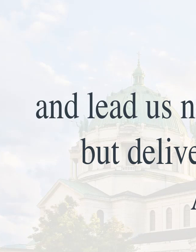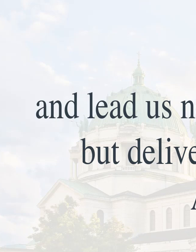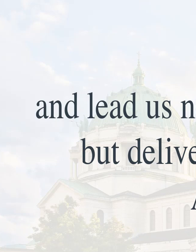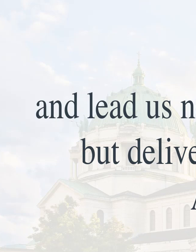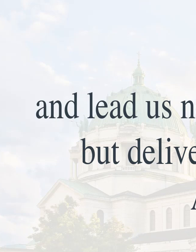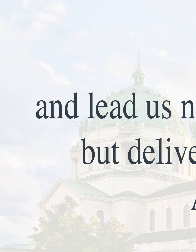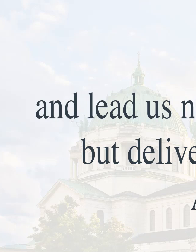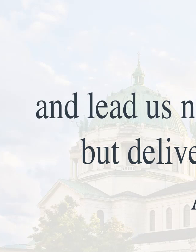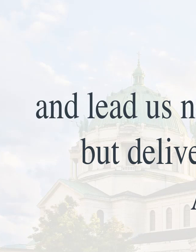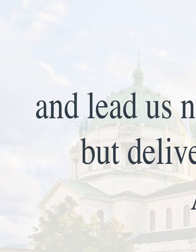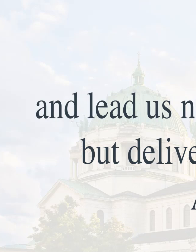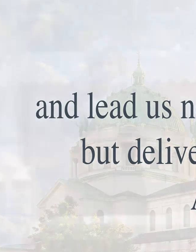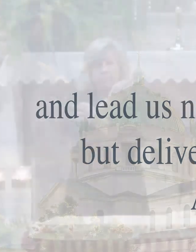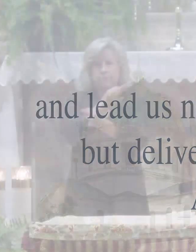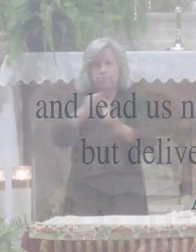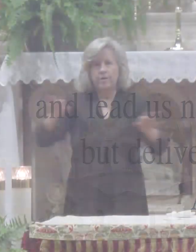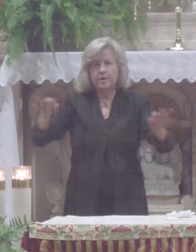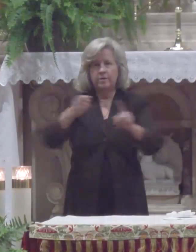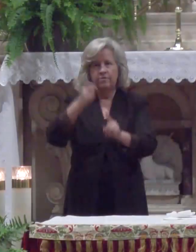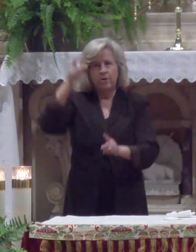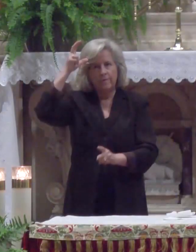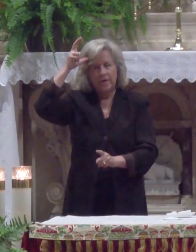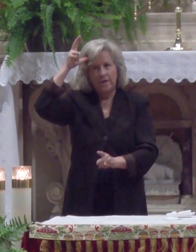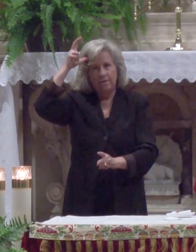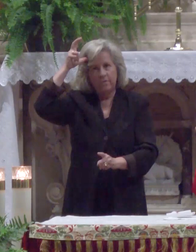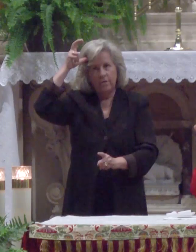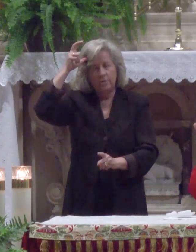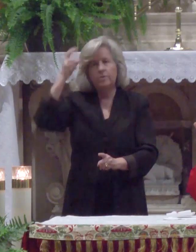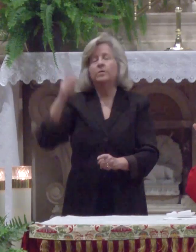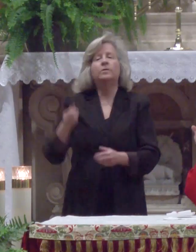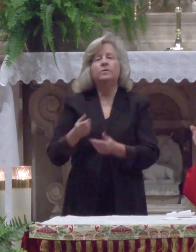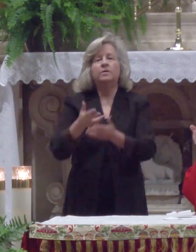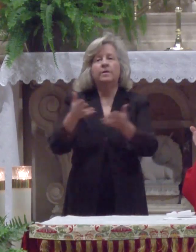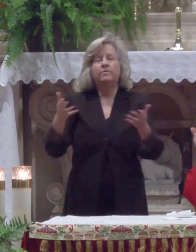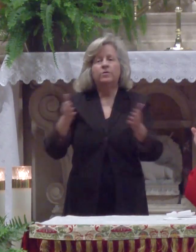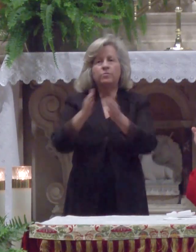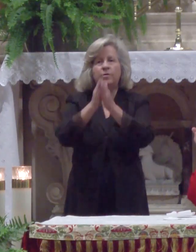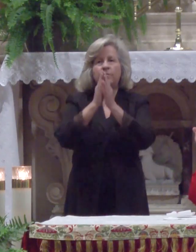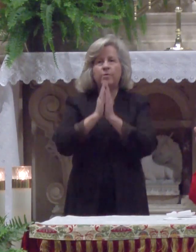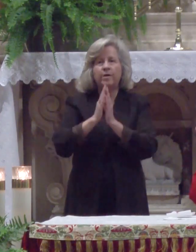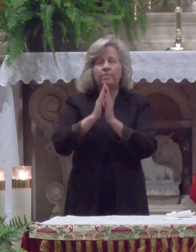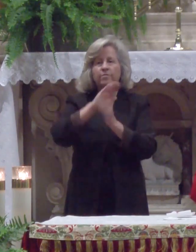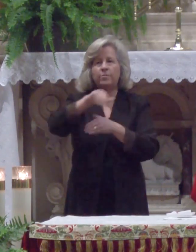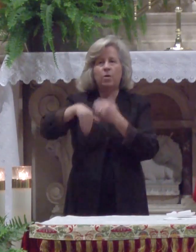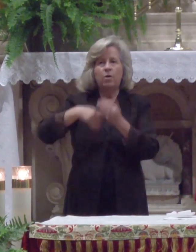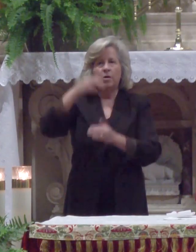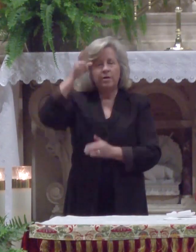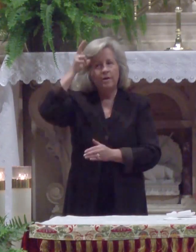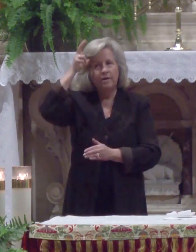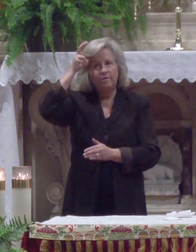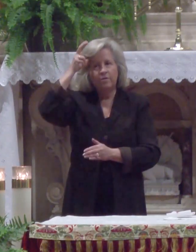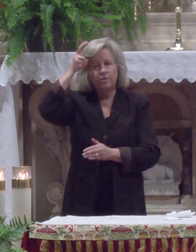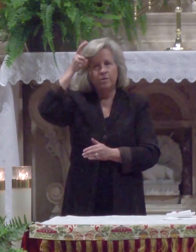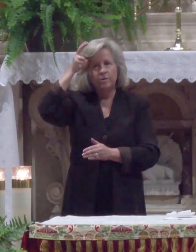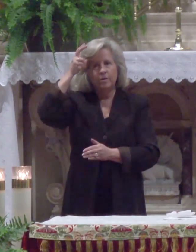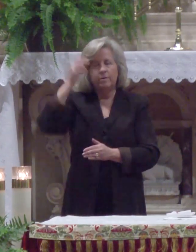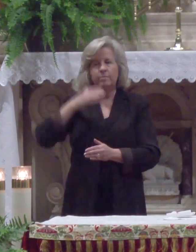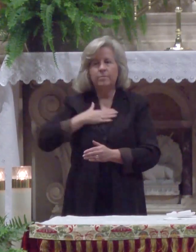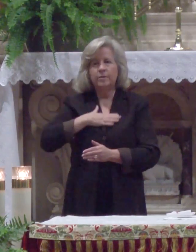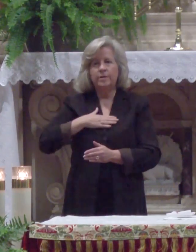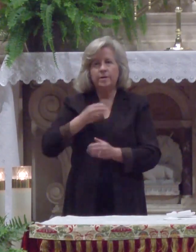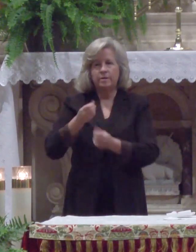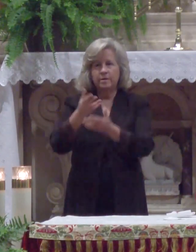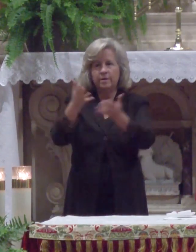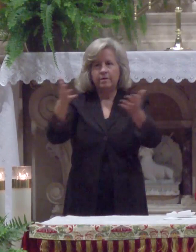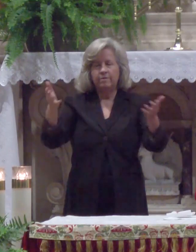but deliver us from evil. Deliver us, Lord, we pray, from every evil, and graciously grant peace in our